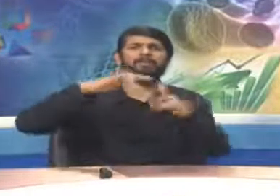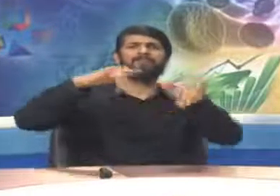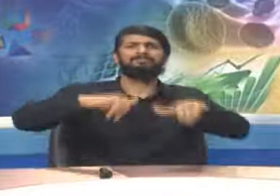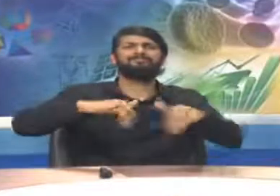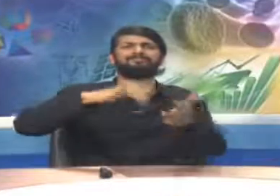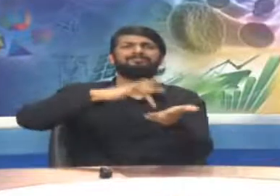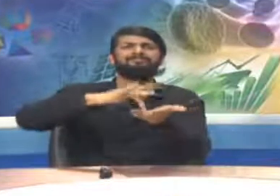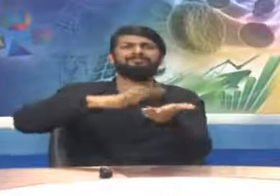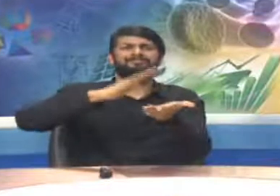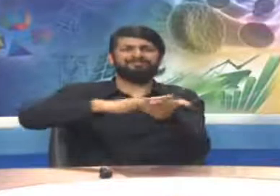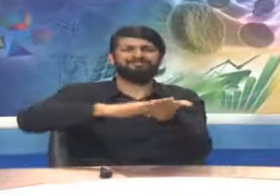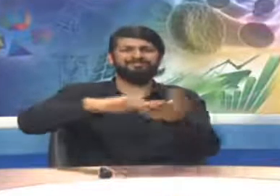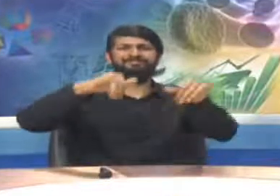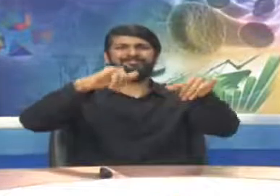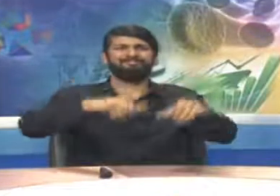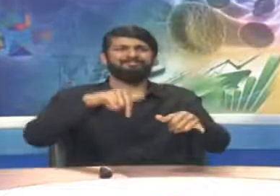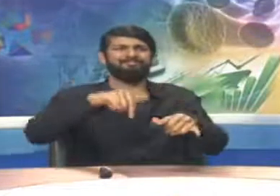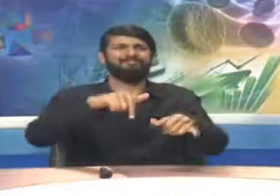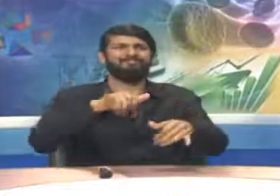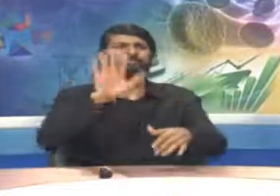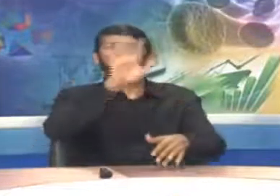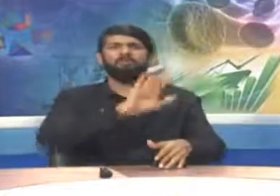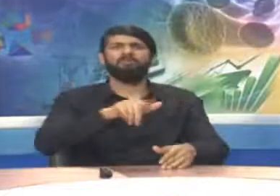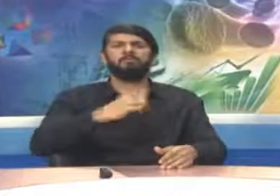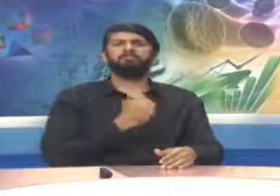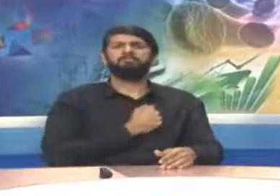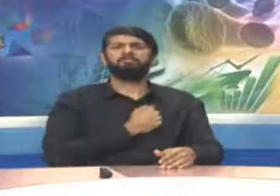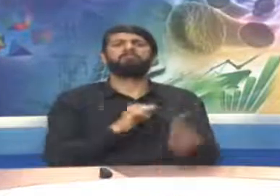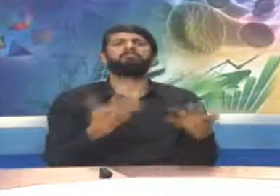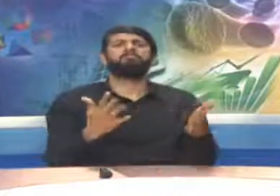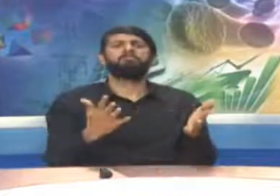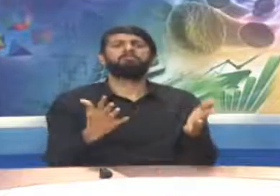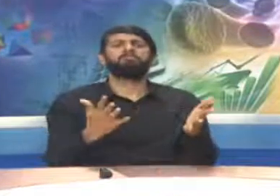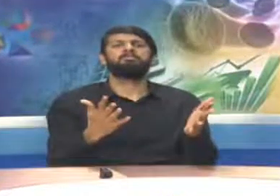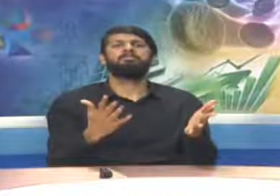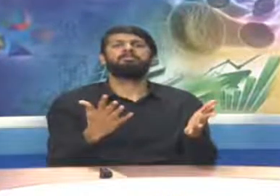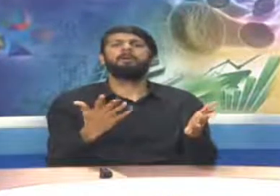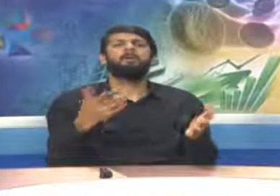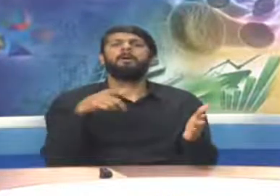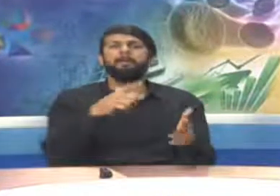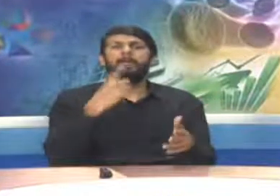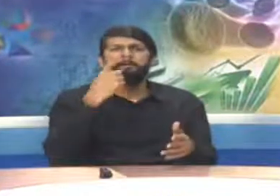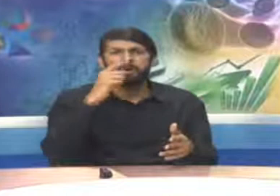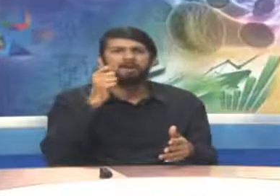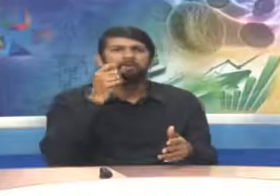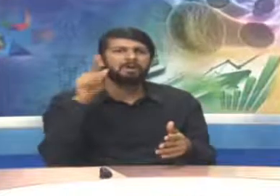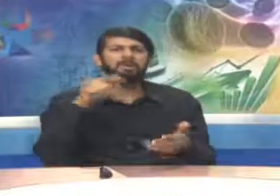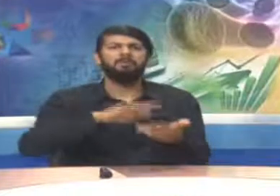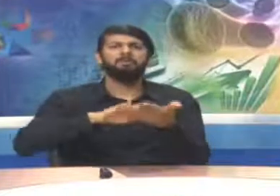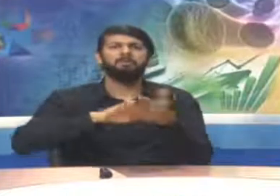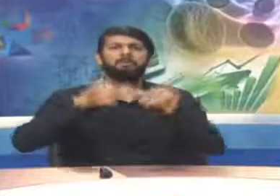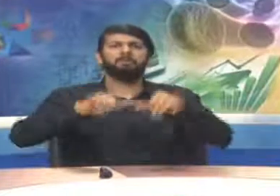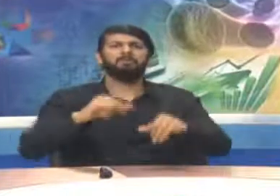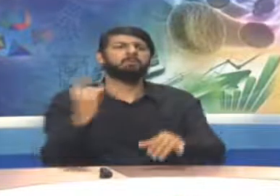strength of national to say workers have no fatherland.